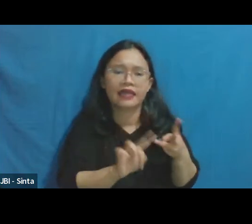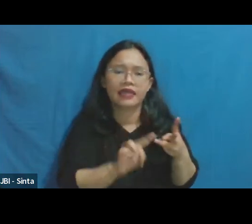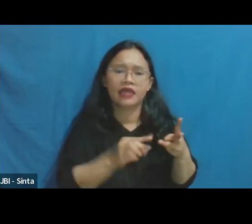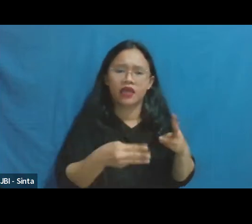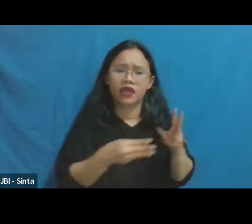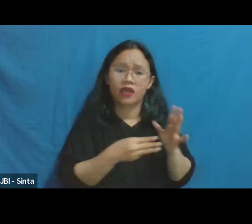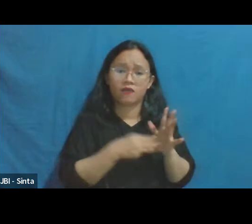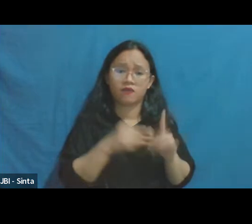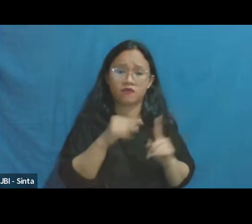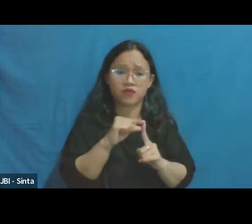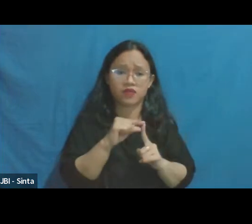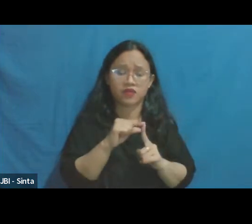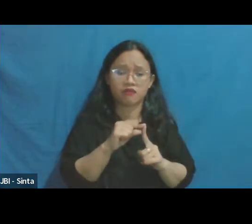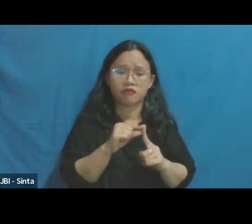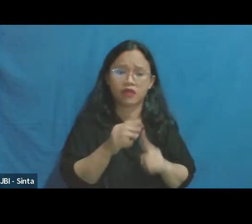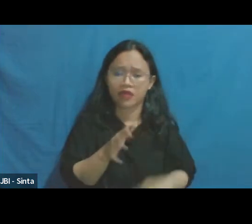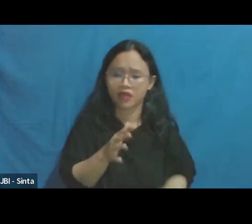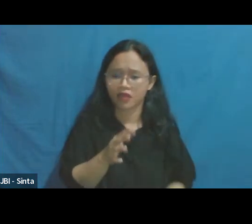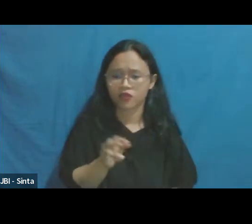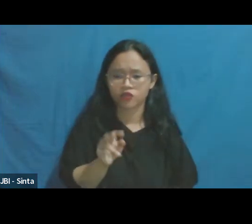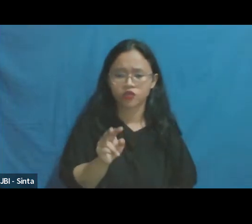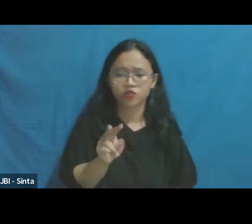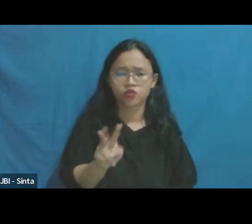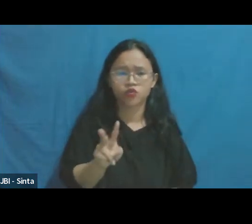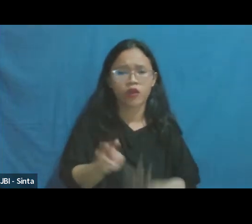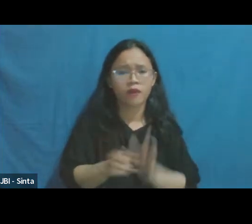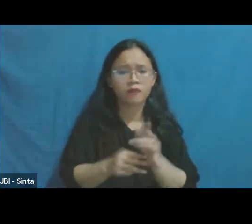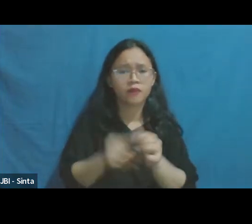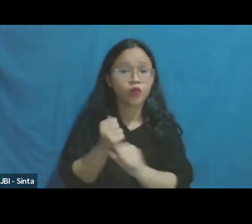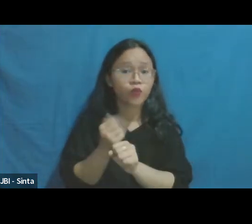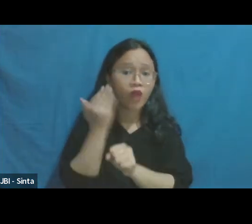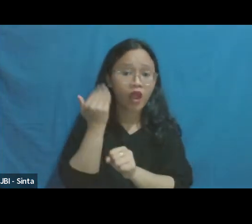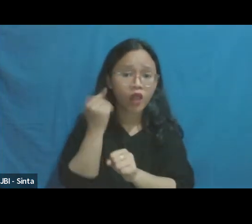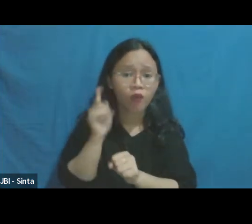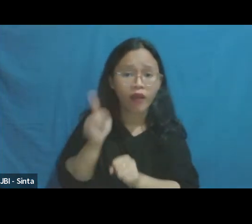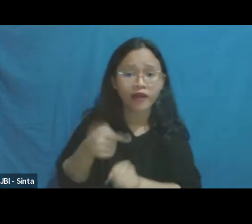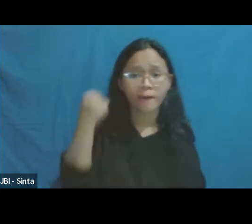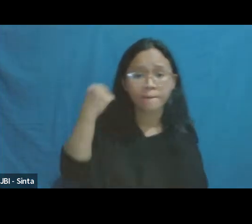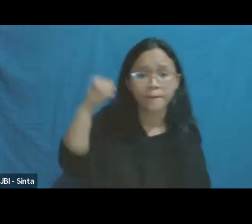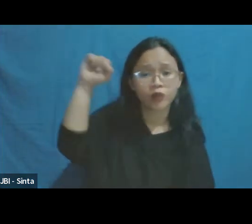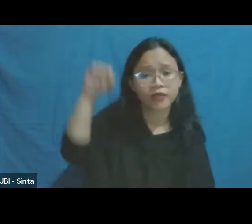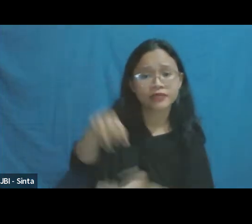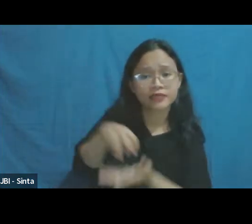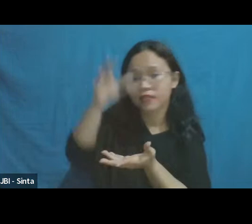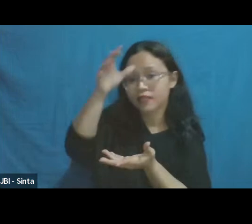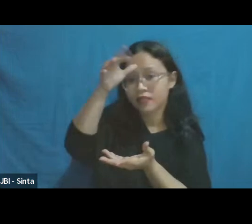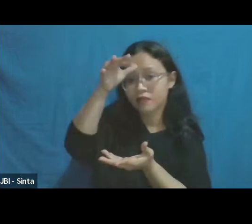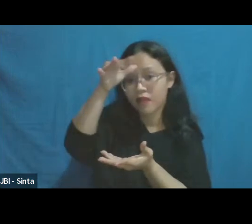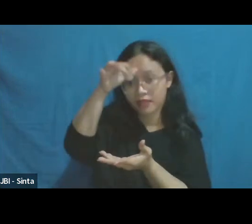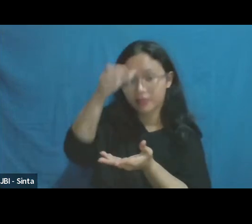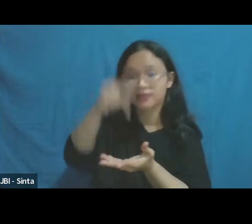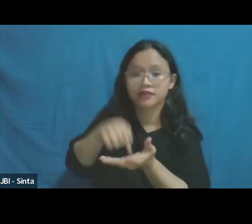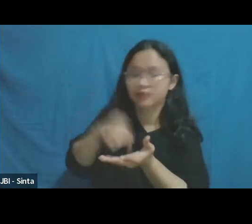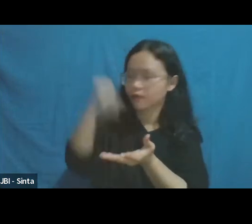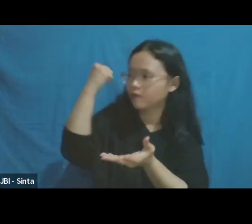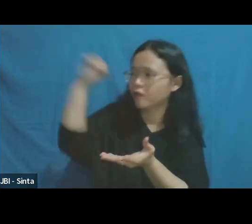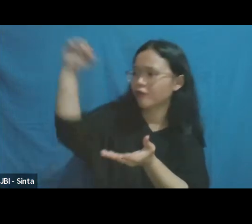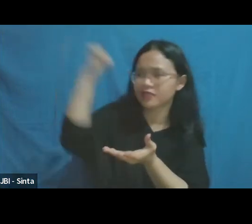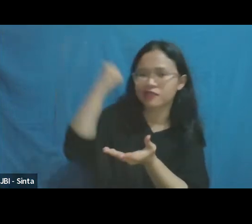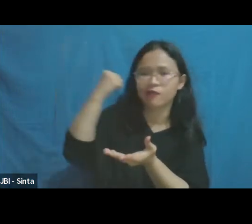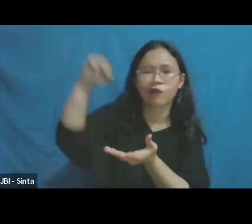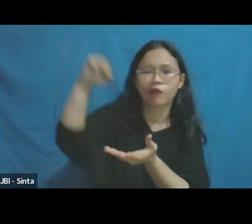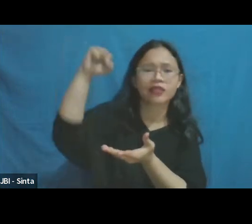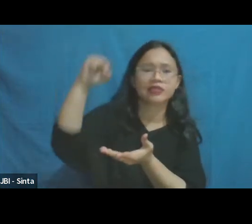weeks ago, they held a demonstration in Bali. And then the security